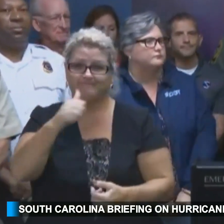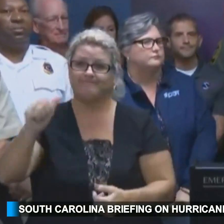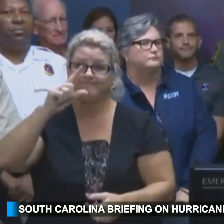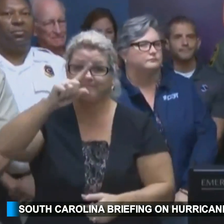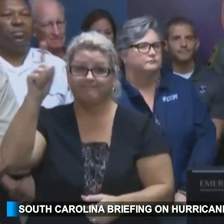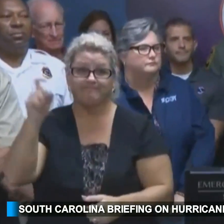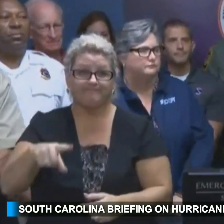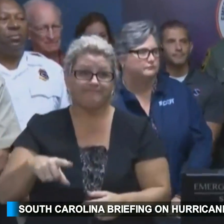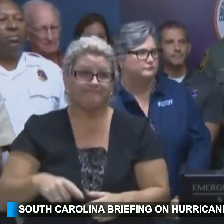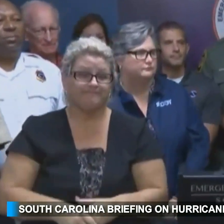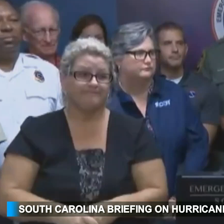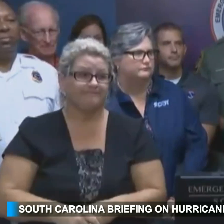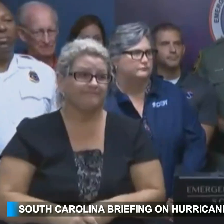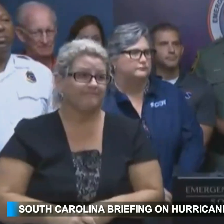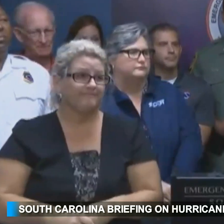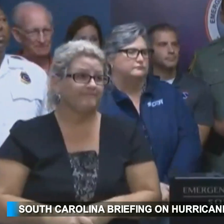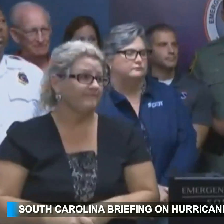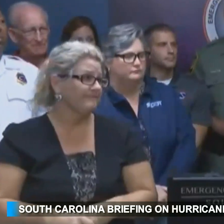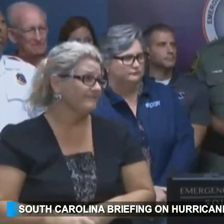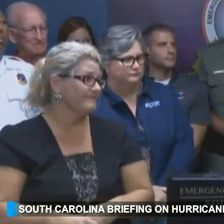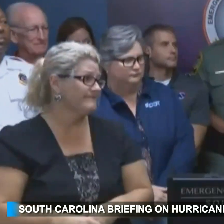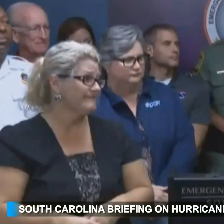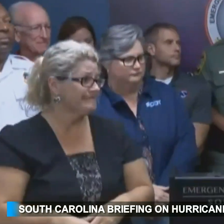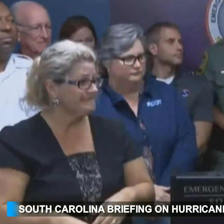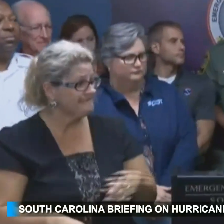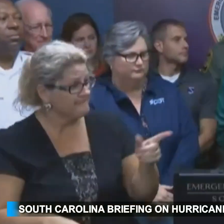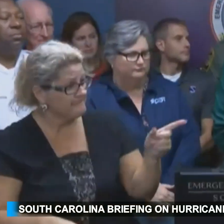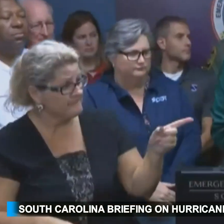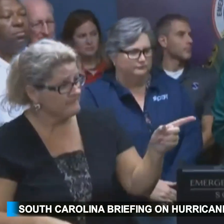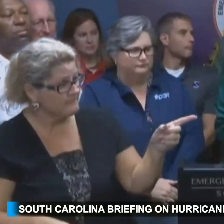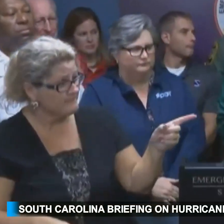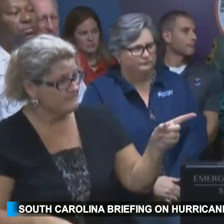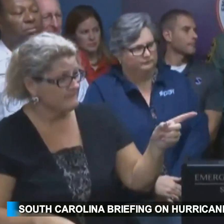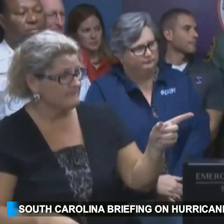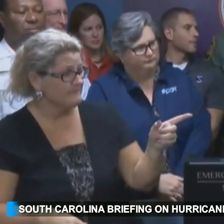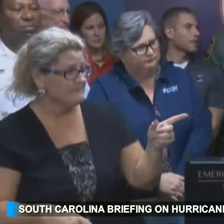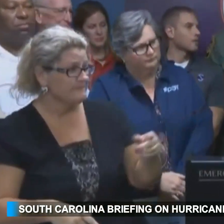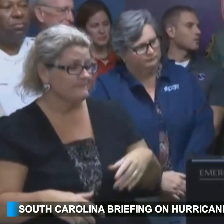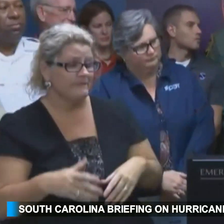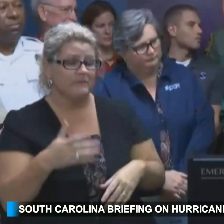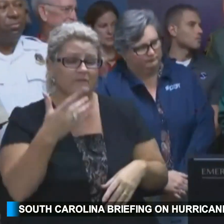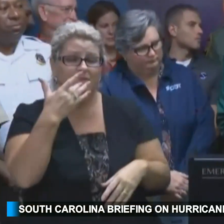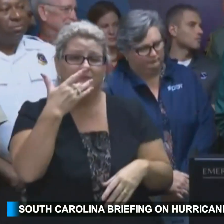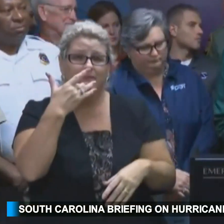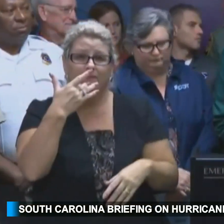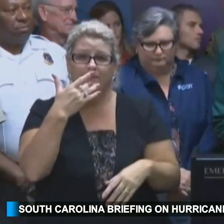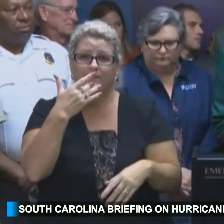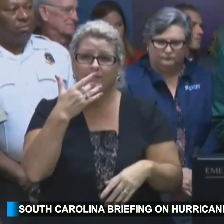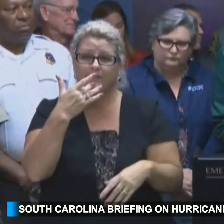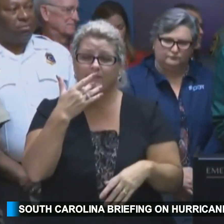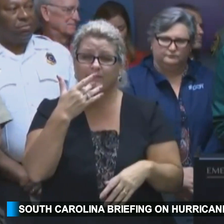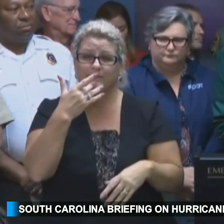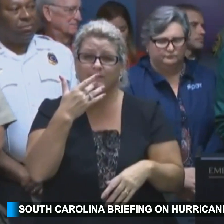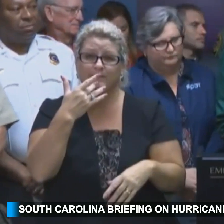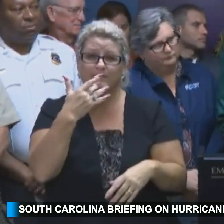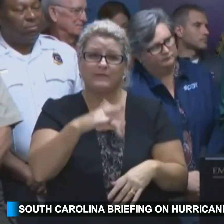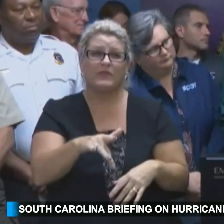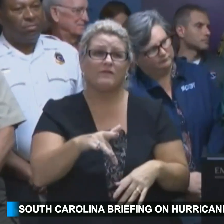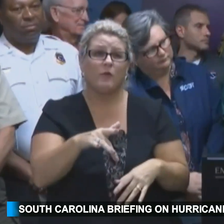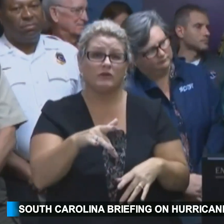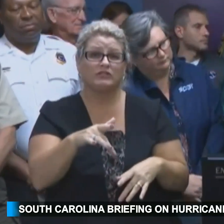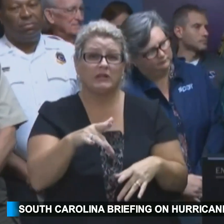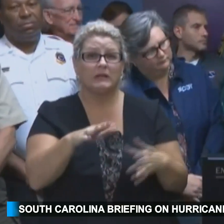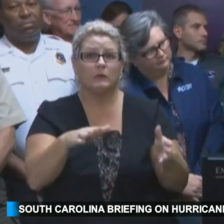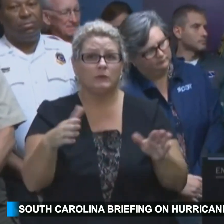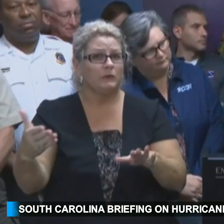questions? Yeah. Yes. Fortunately, we haven't had any deaths in the state, but wondering